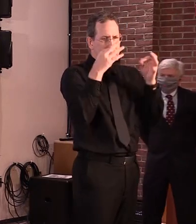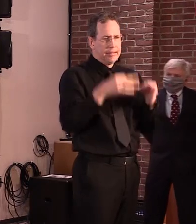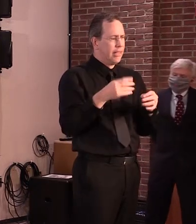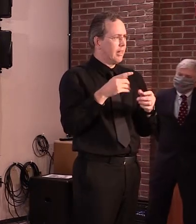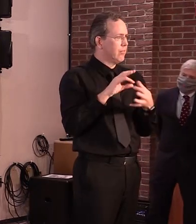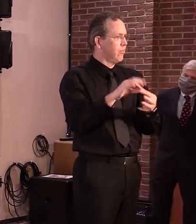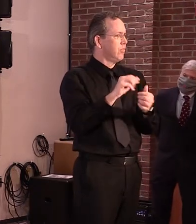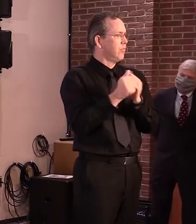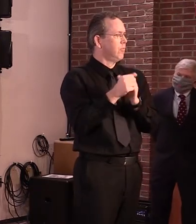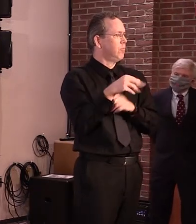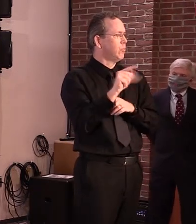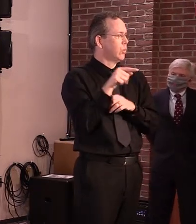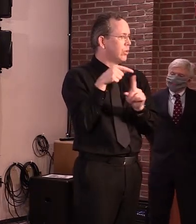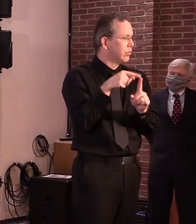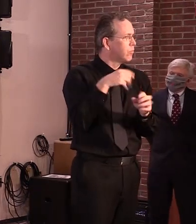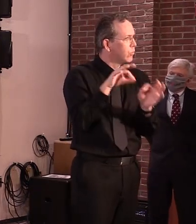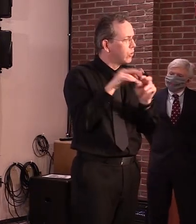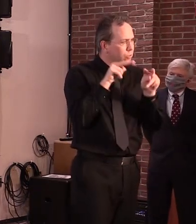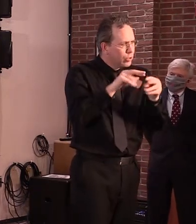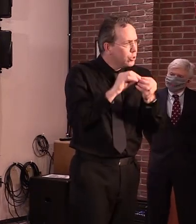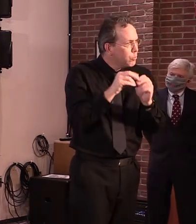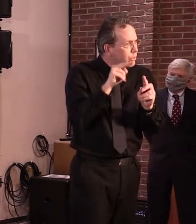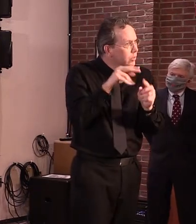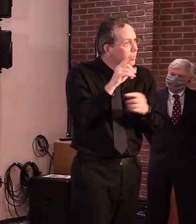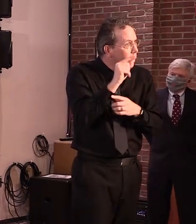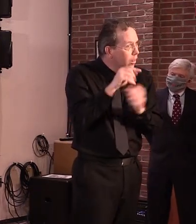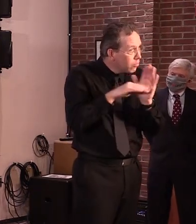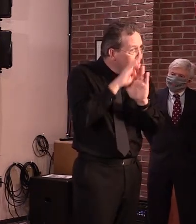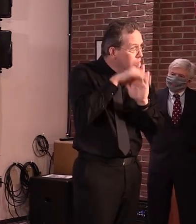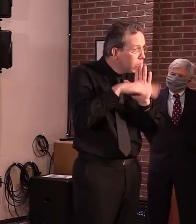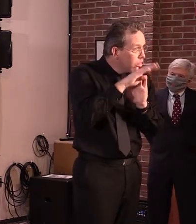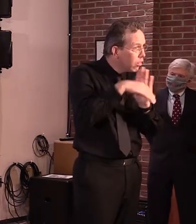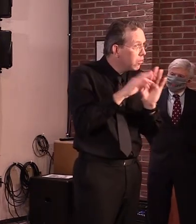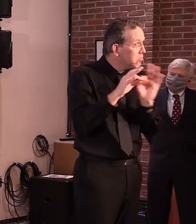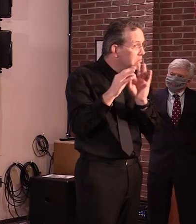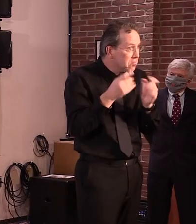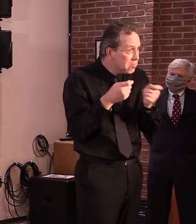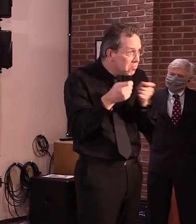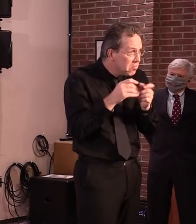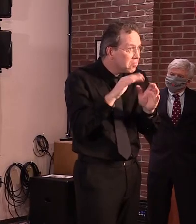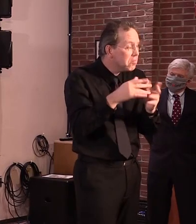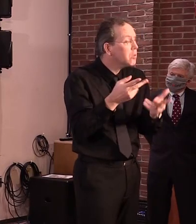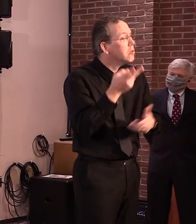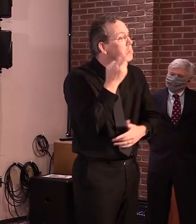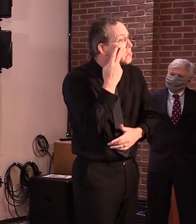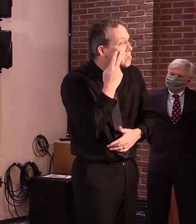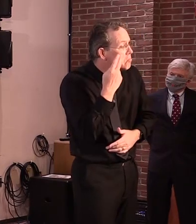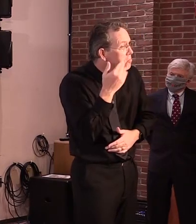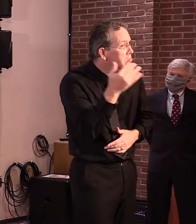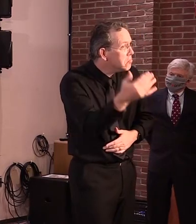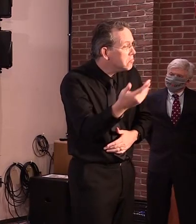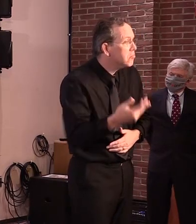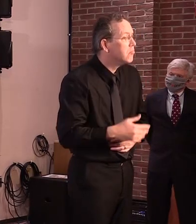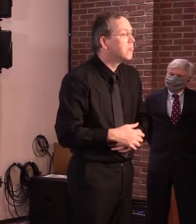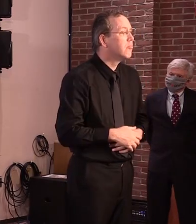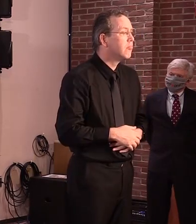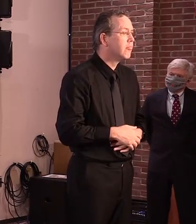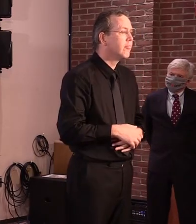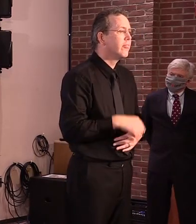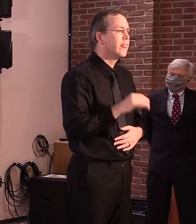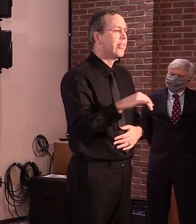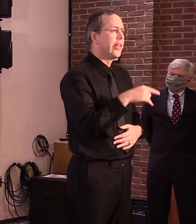on the data, the science, and what we're seeing and trending and so forth. But suffice it to say, they aren't opening up this